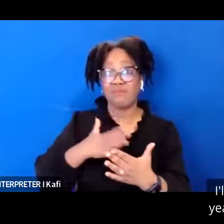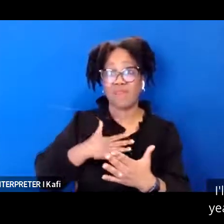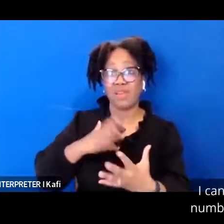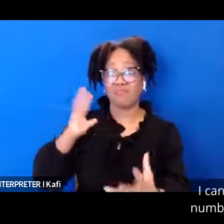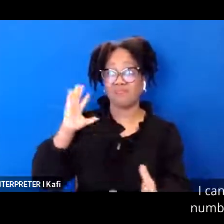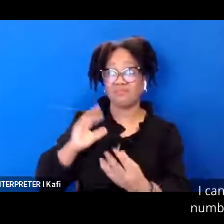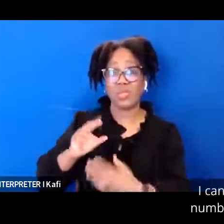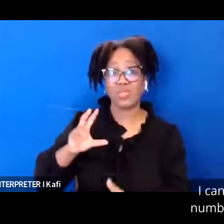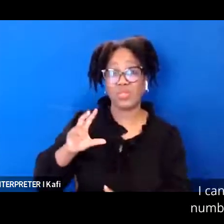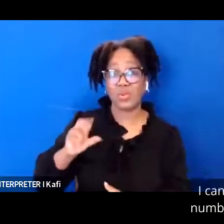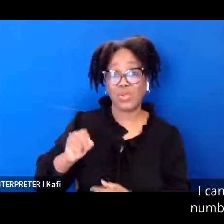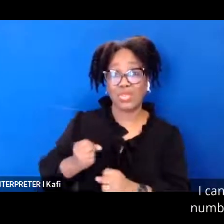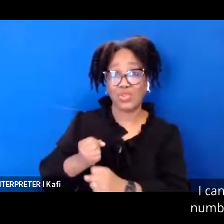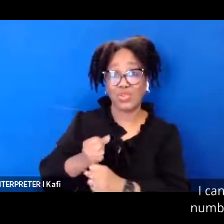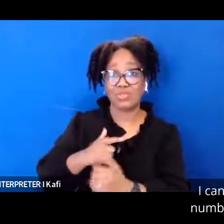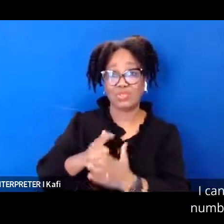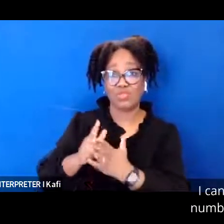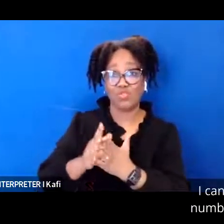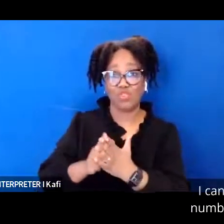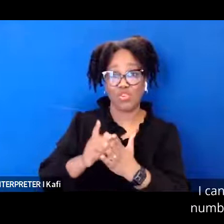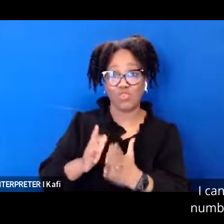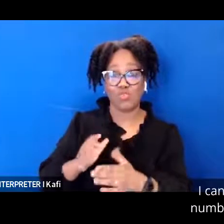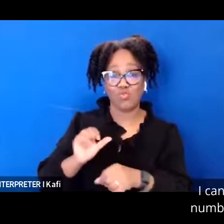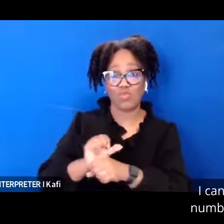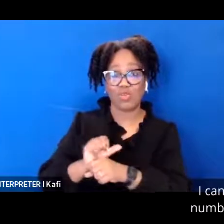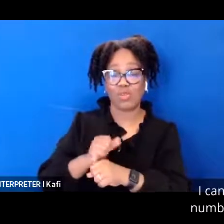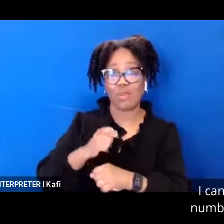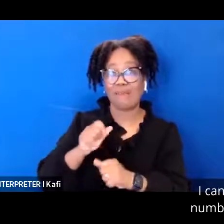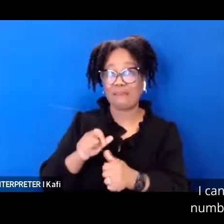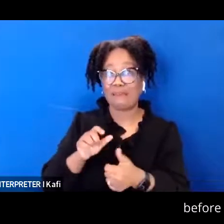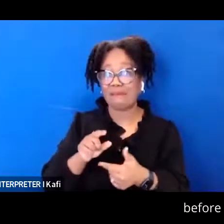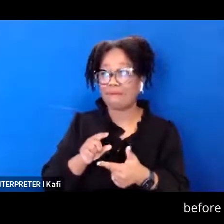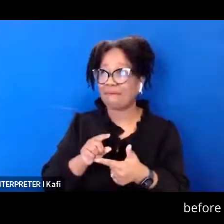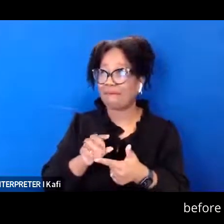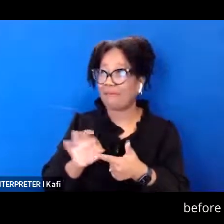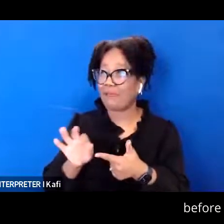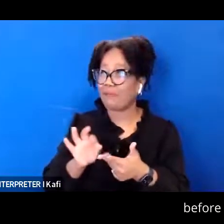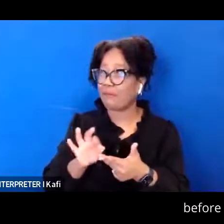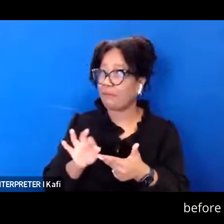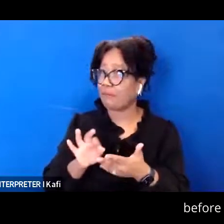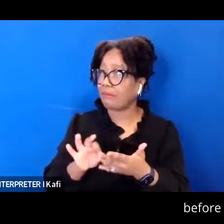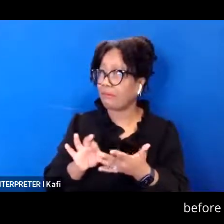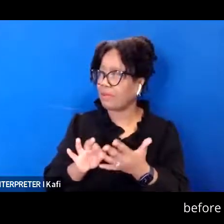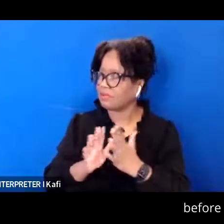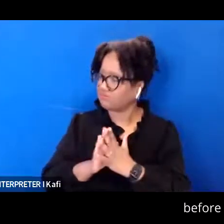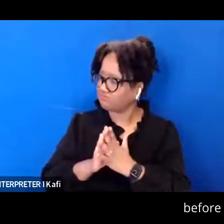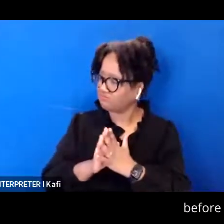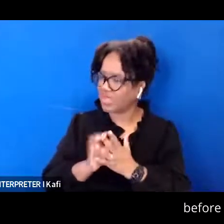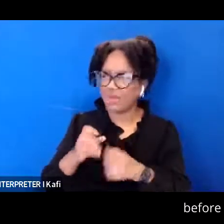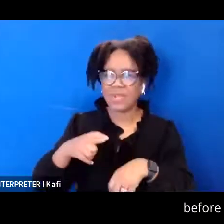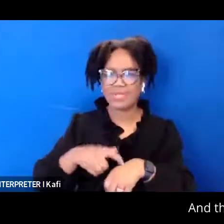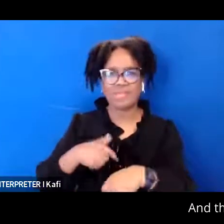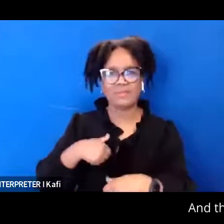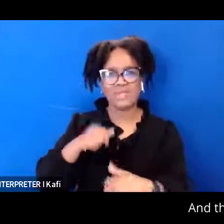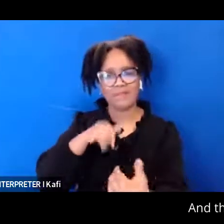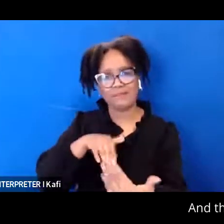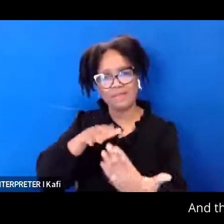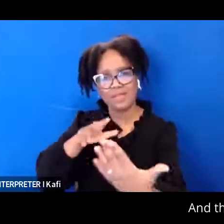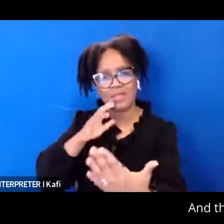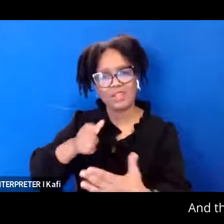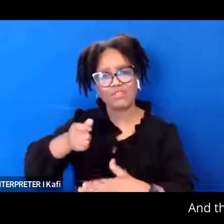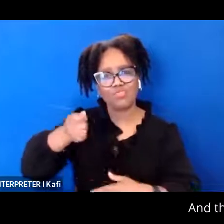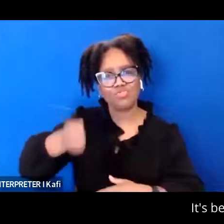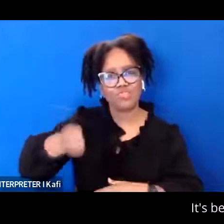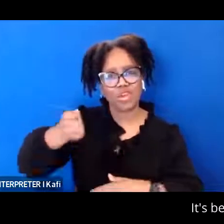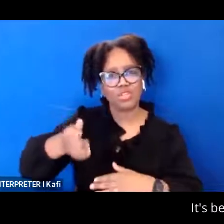lawyer i can count on one hand the number of times i've appeared before a judge that looks like me and this is not an